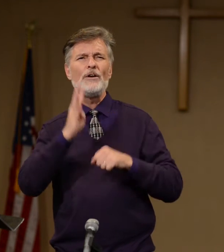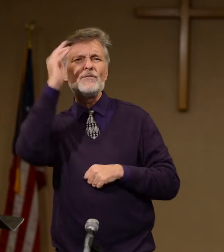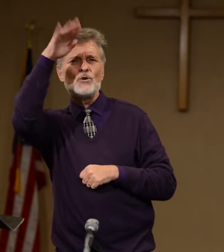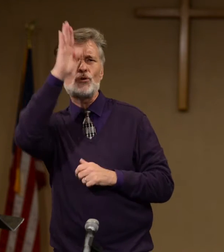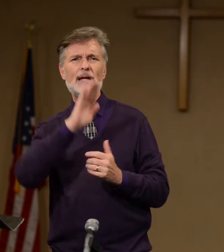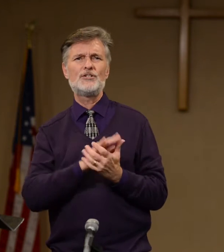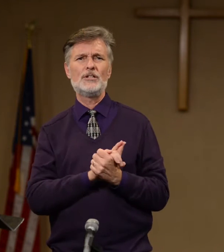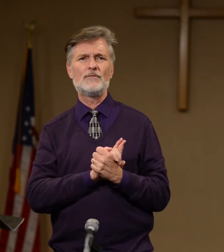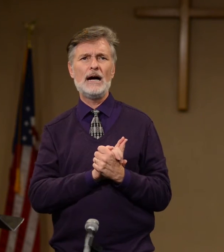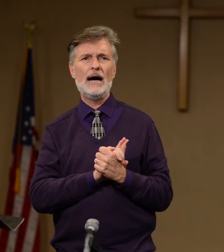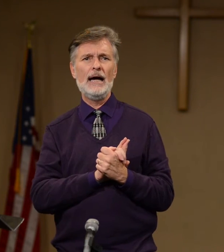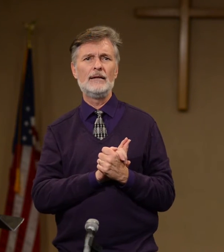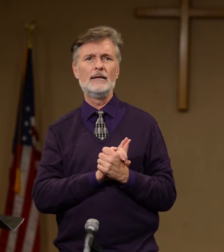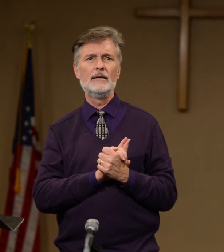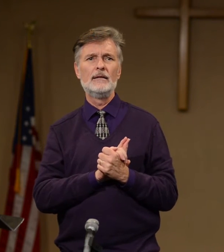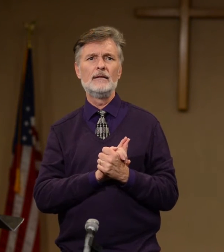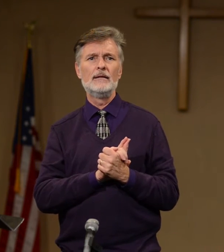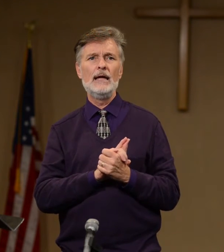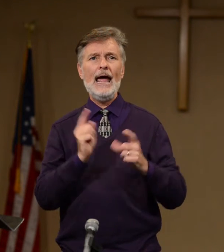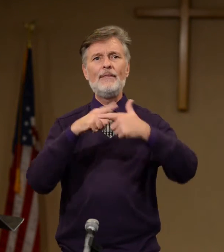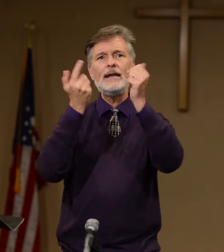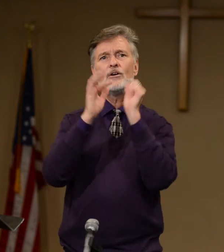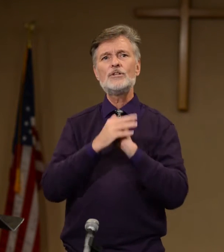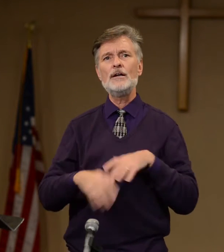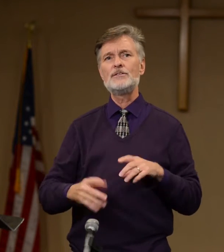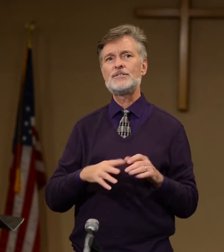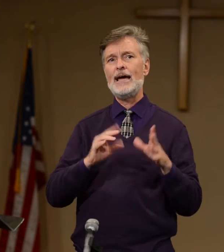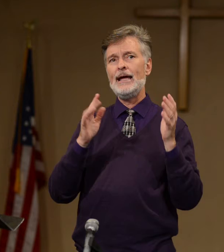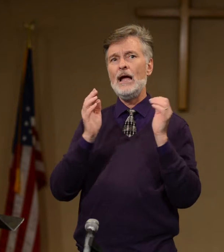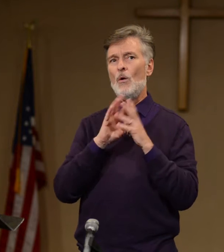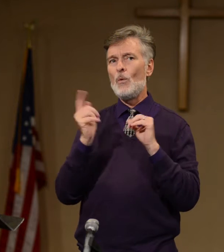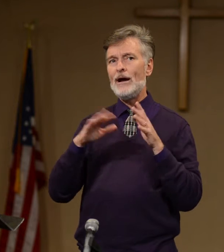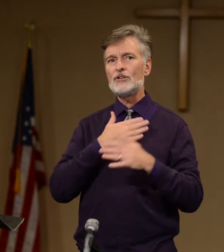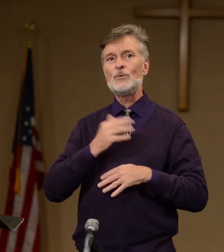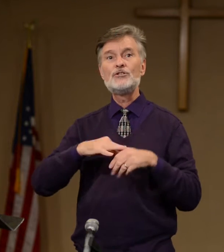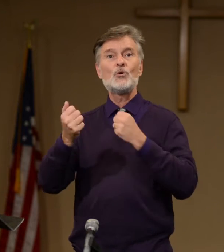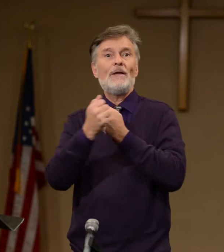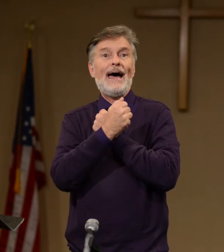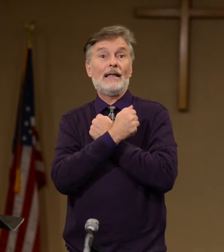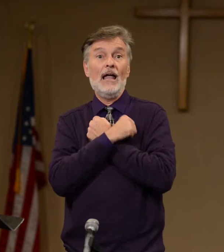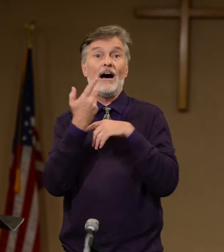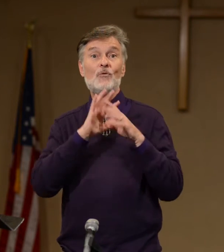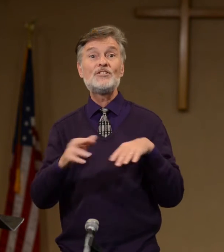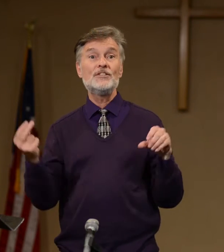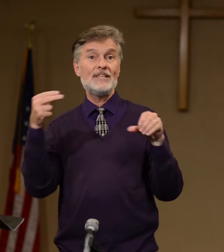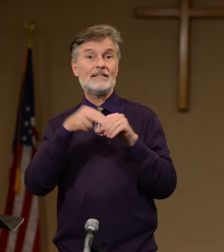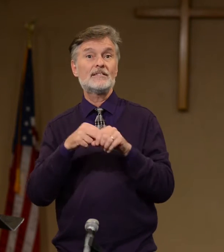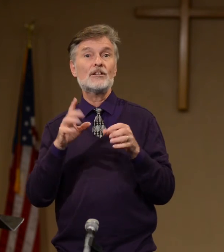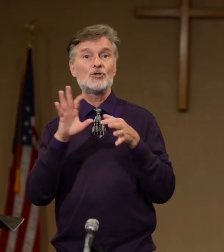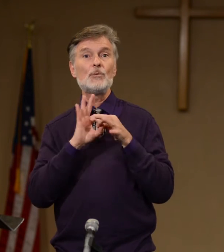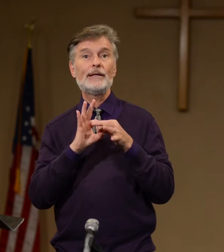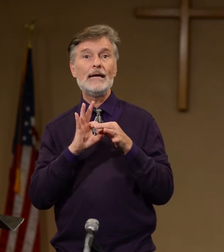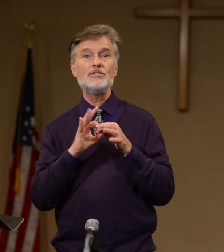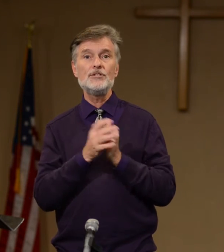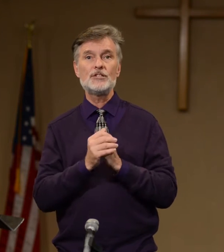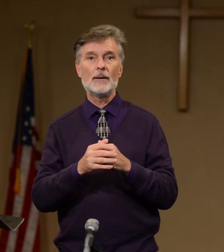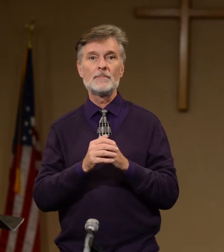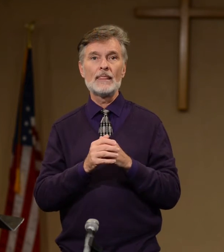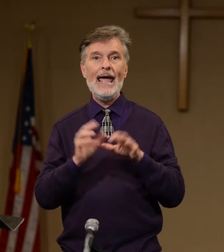wonderful creation of God. And then it goes on to say, we are to enjoy that love, which is that sexual relationship. And